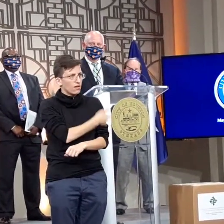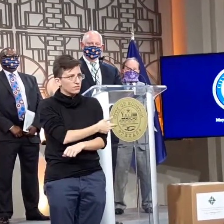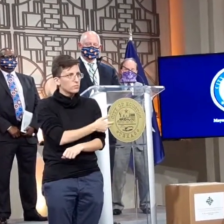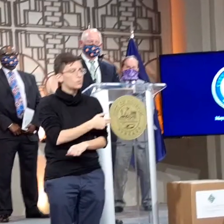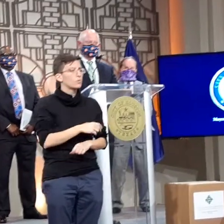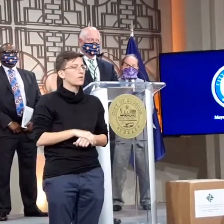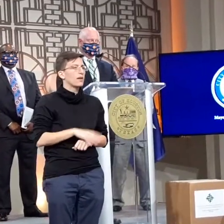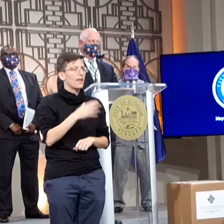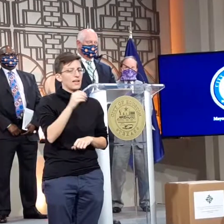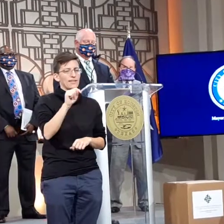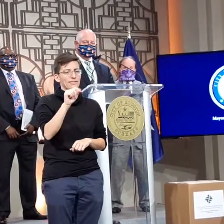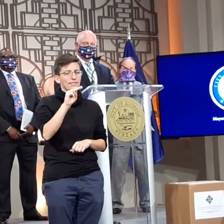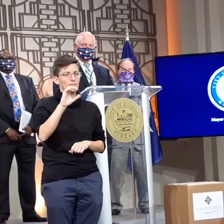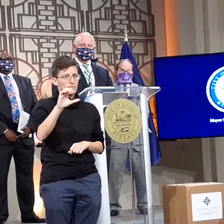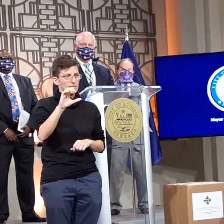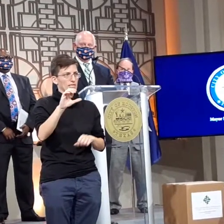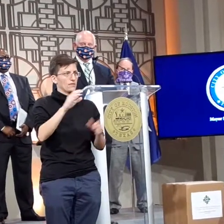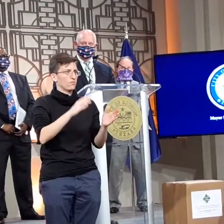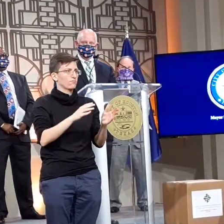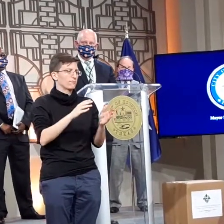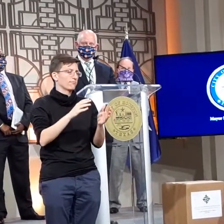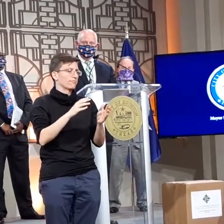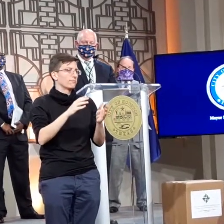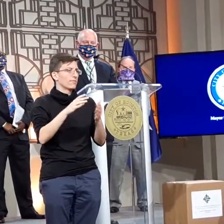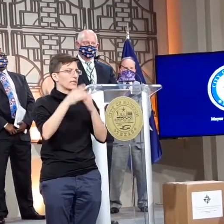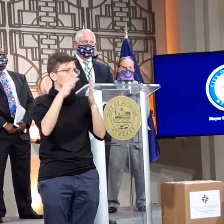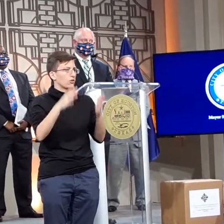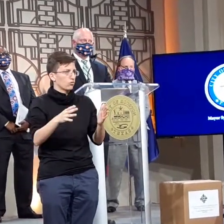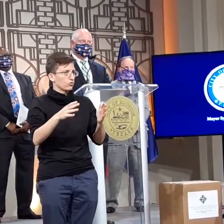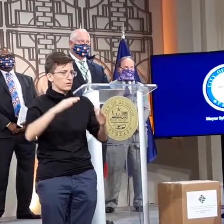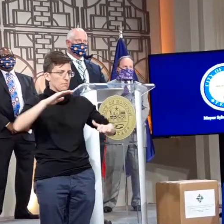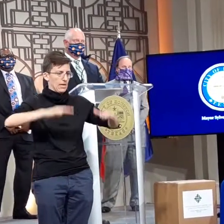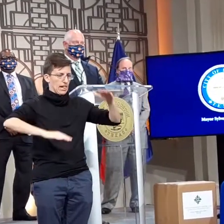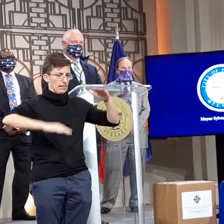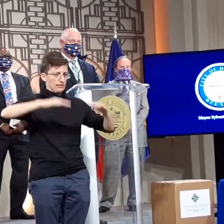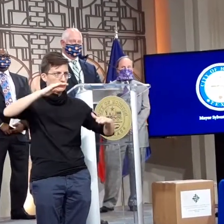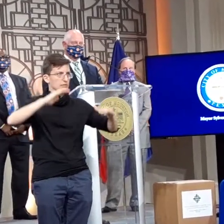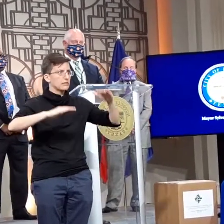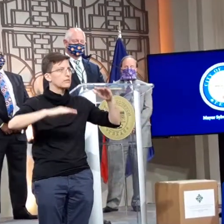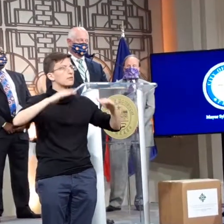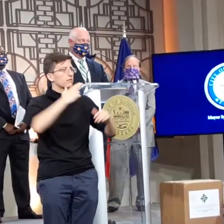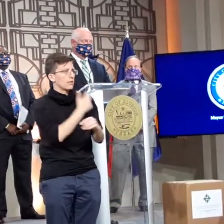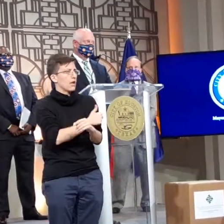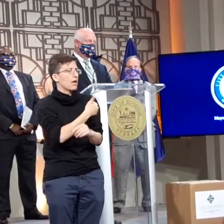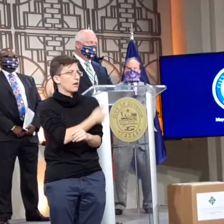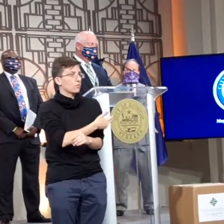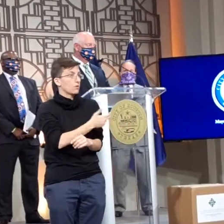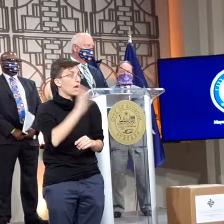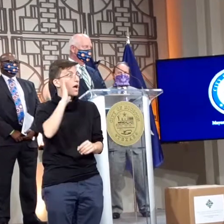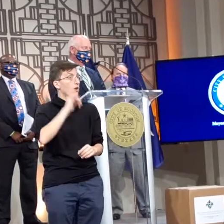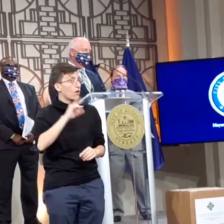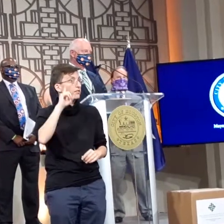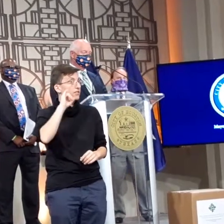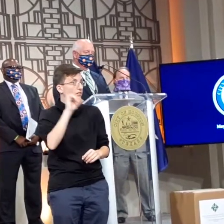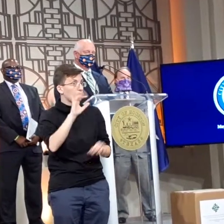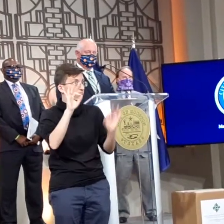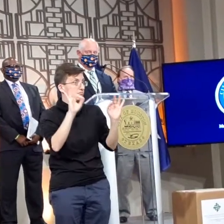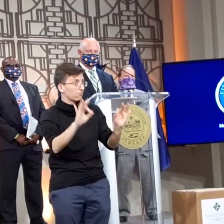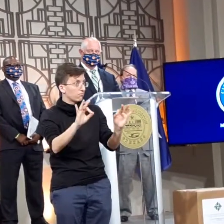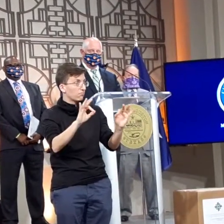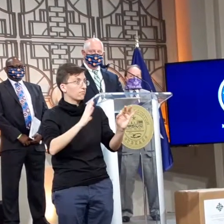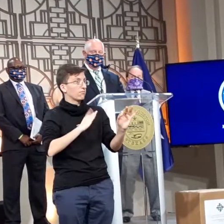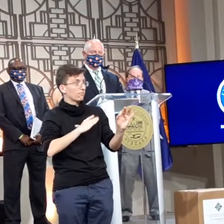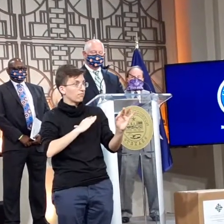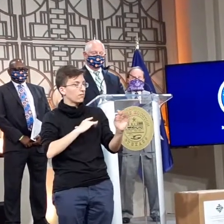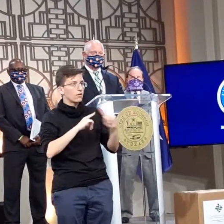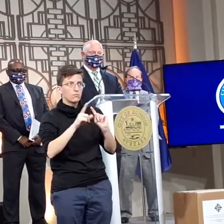particular to help try and balance the load across the hospitals. And I will share with you that while that sounds like a great idea, and it is not necessarily